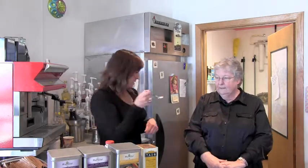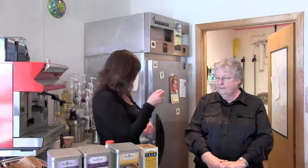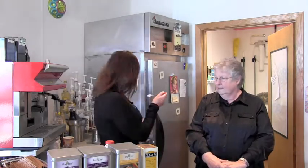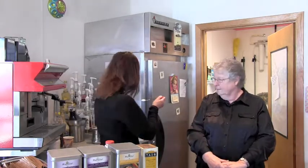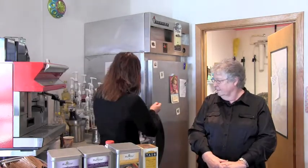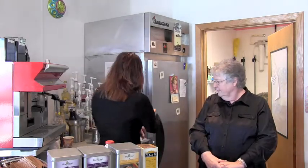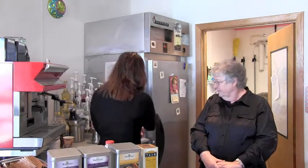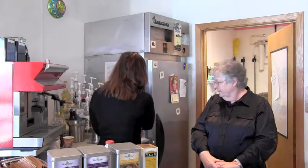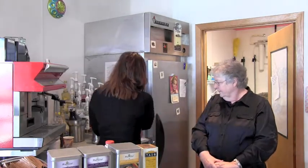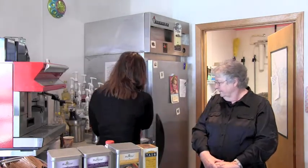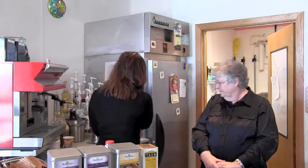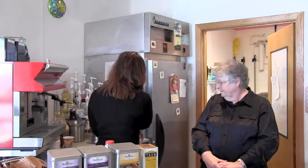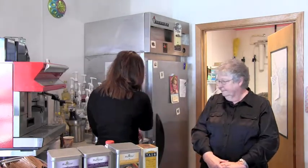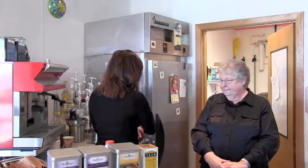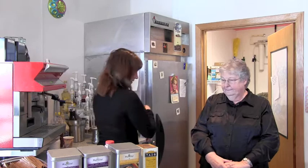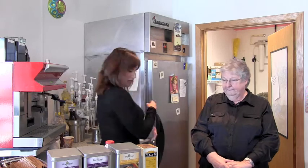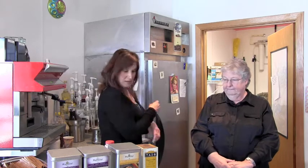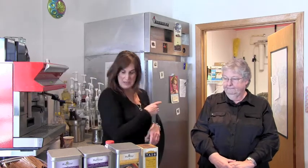That's done.